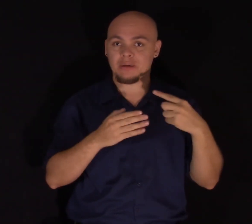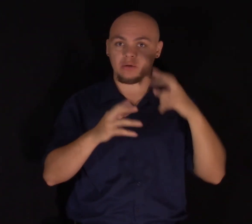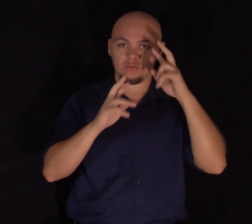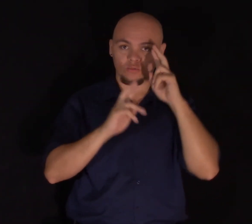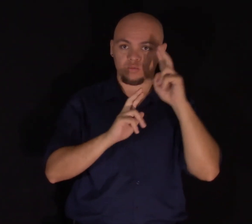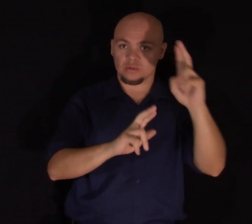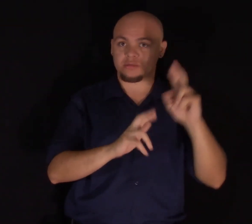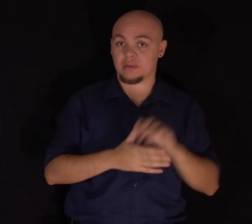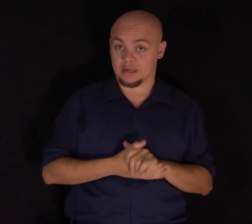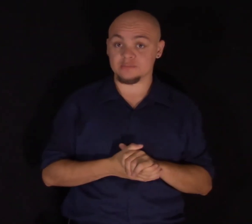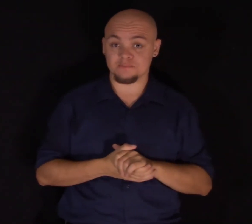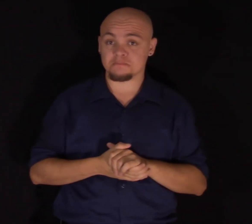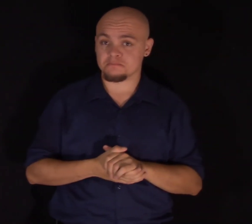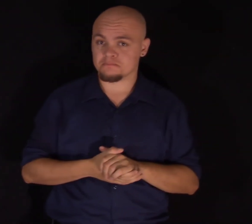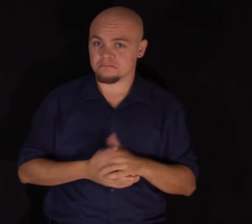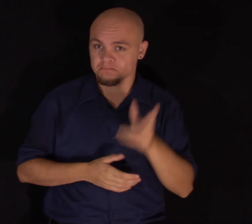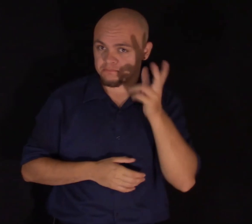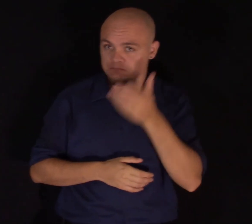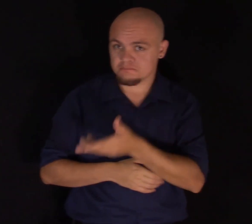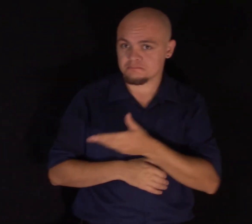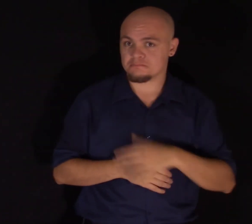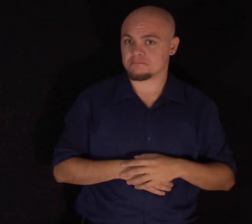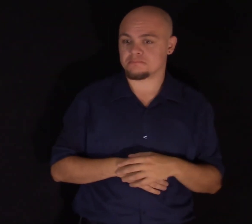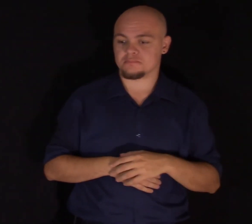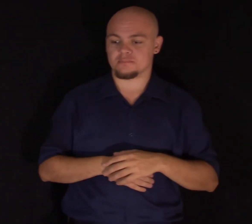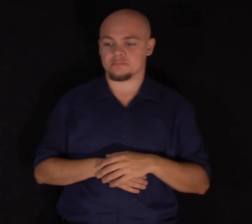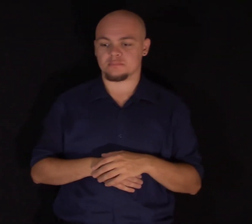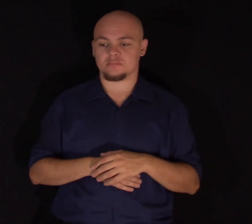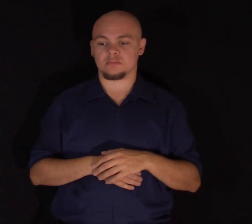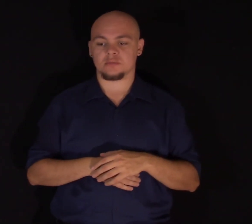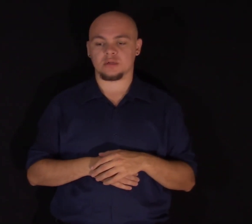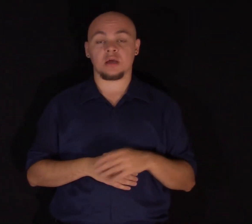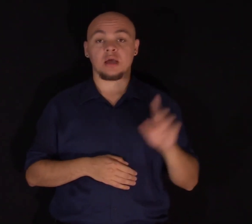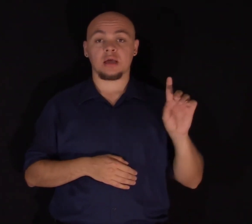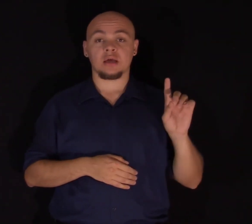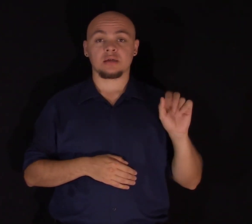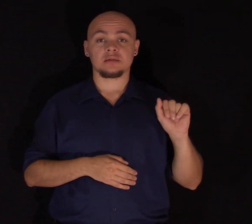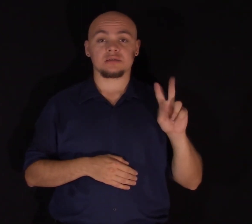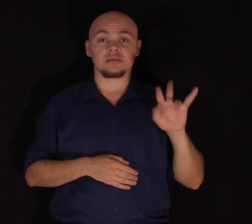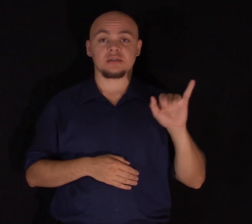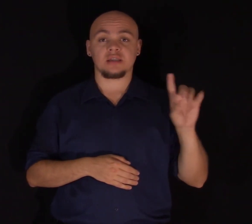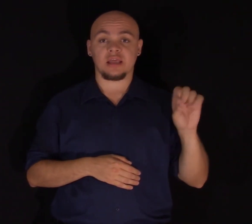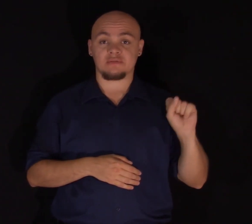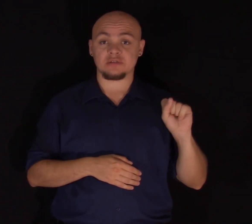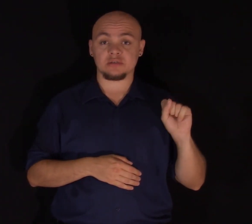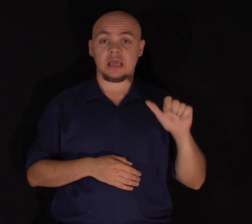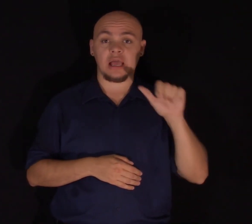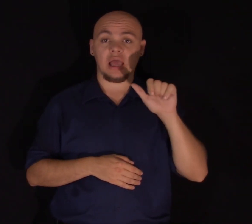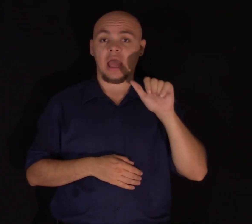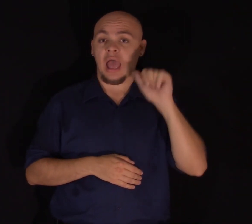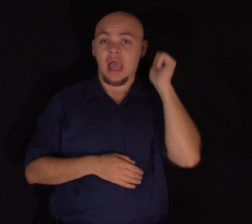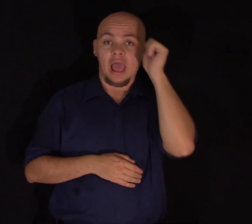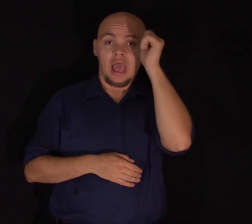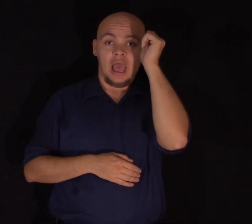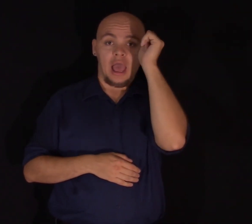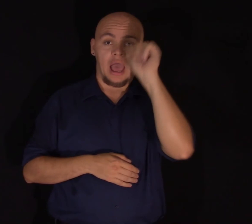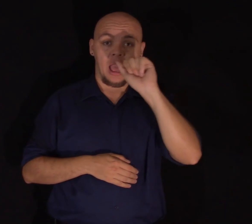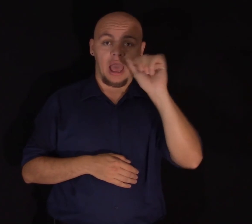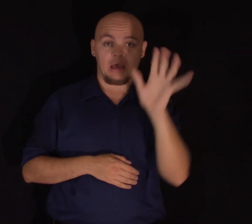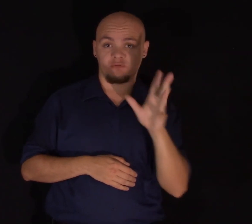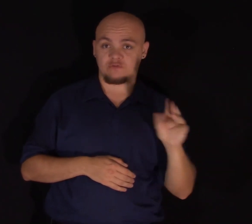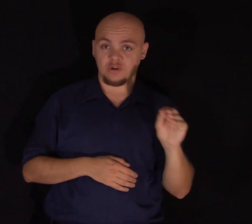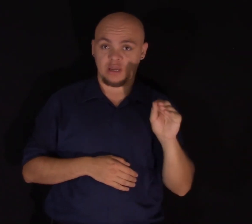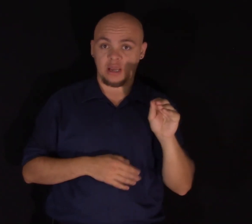respect towards the end of the clip. Please show the clip. Davis is one of the few African Americans you will ever find attending a KKK